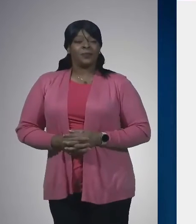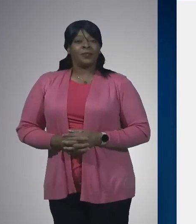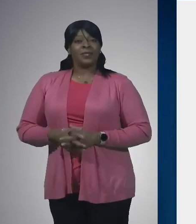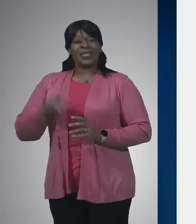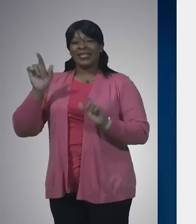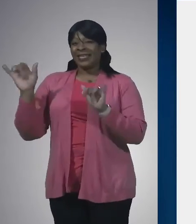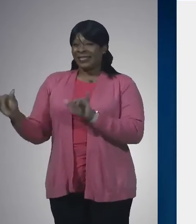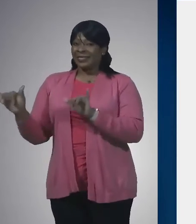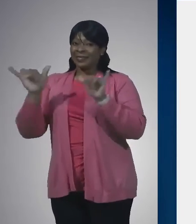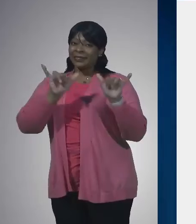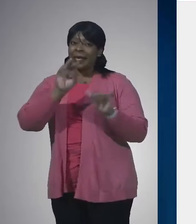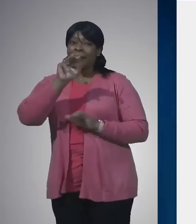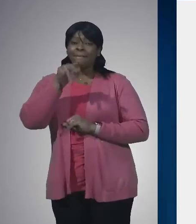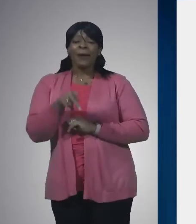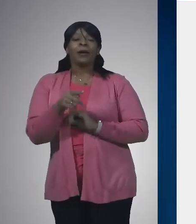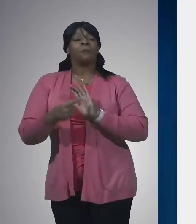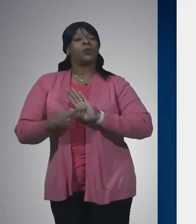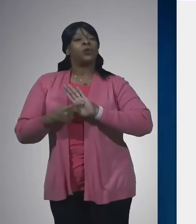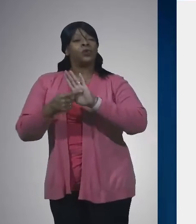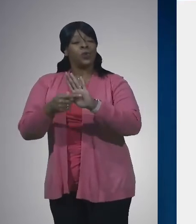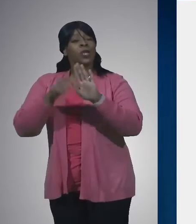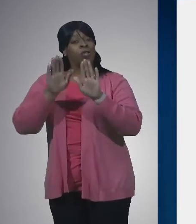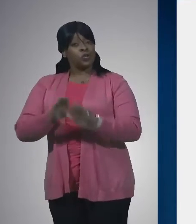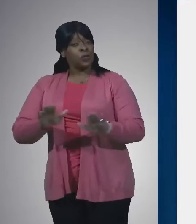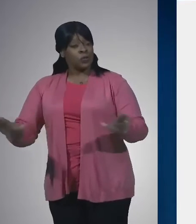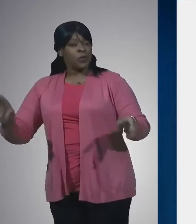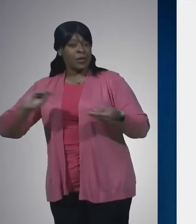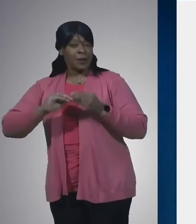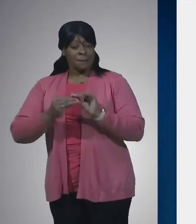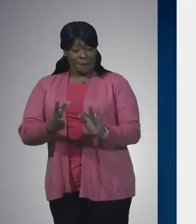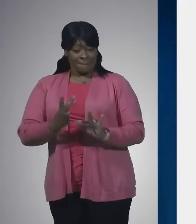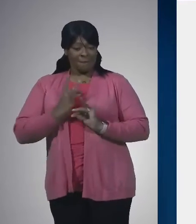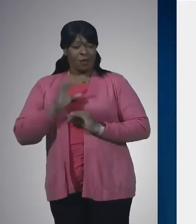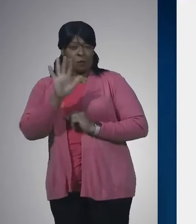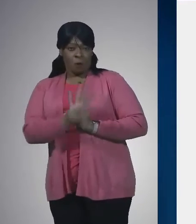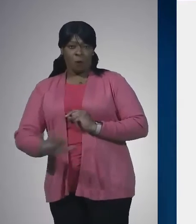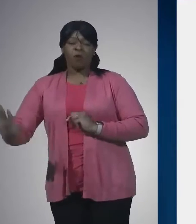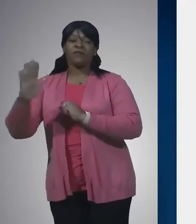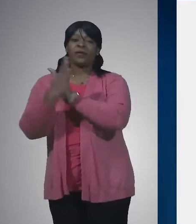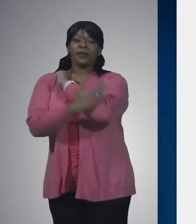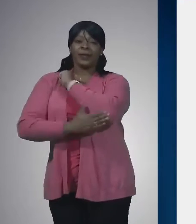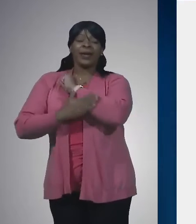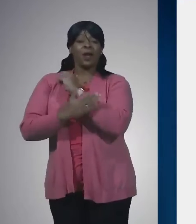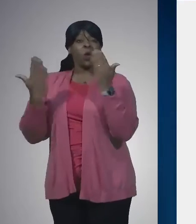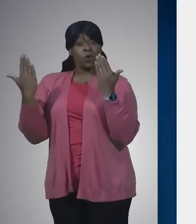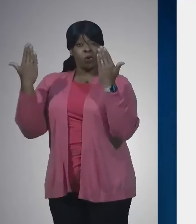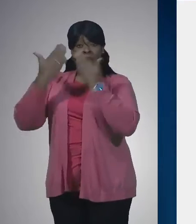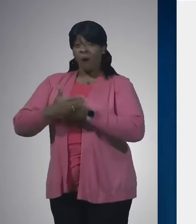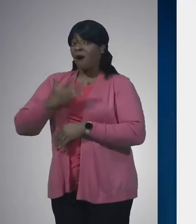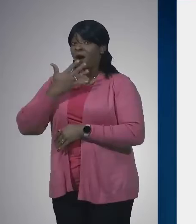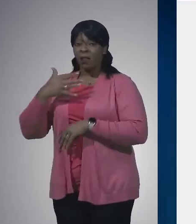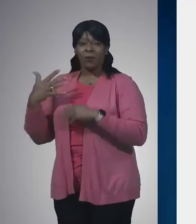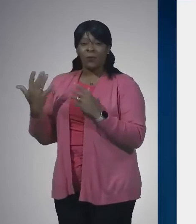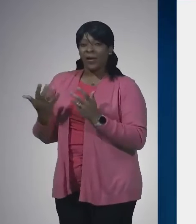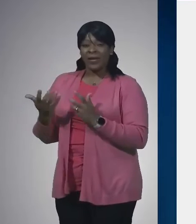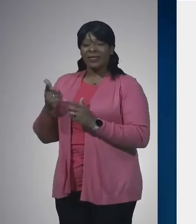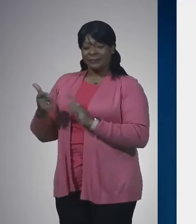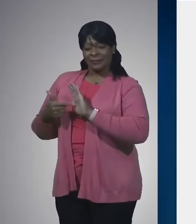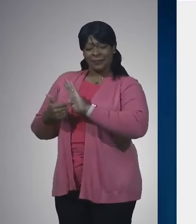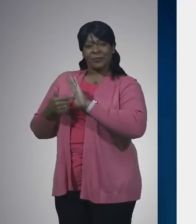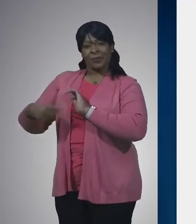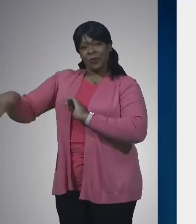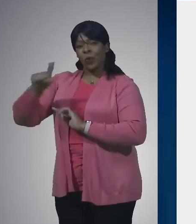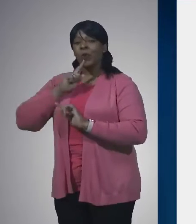is a similar map showing the pediatric active cases across the county, with the darker colors representing